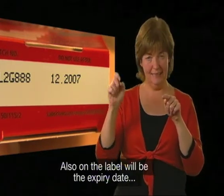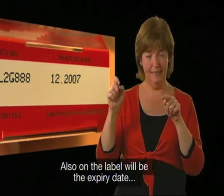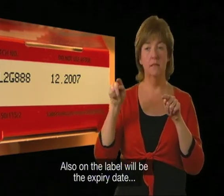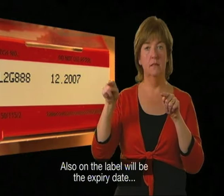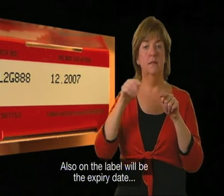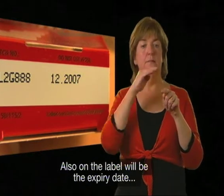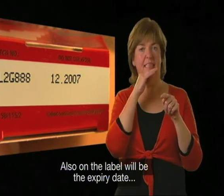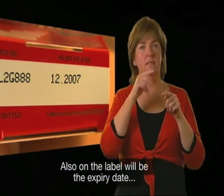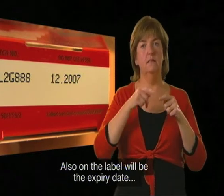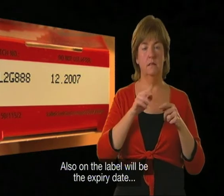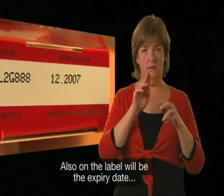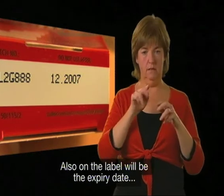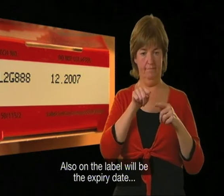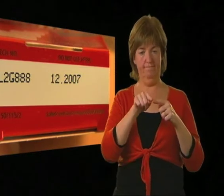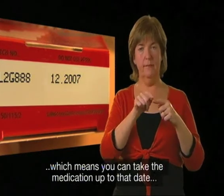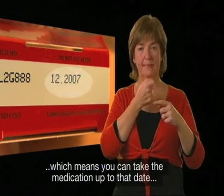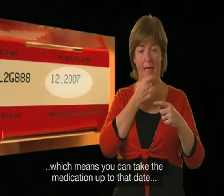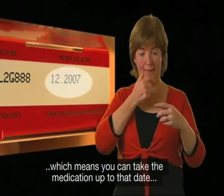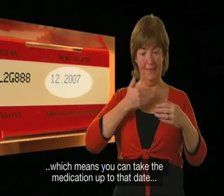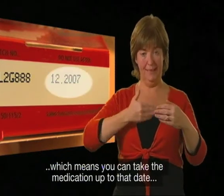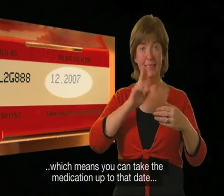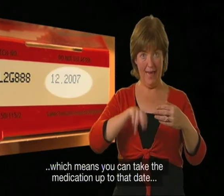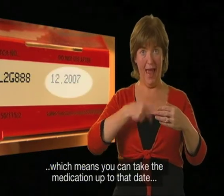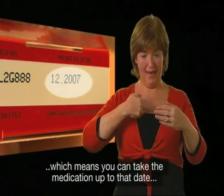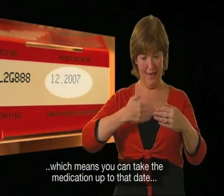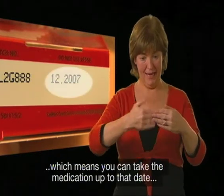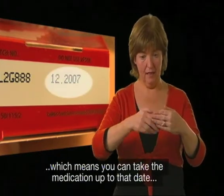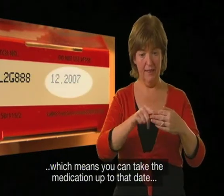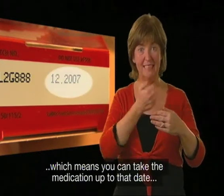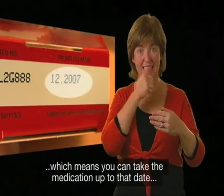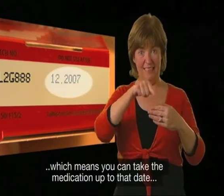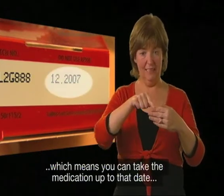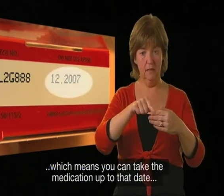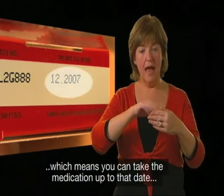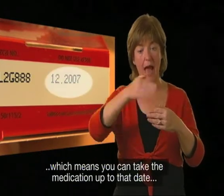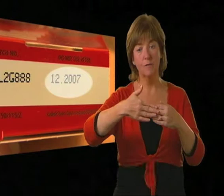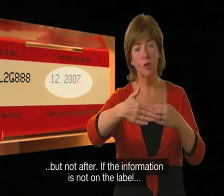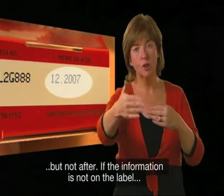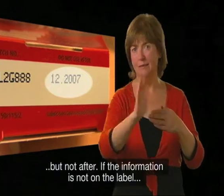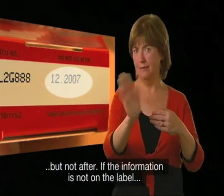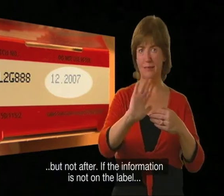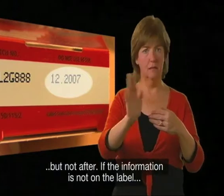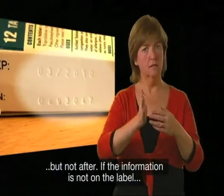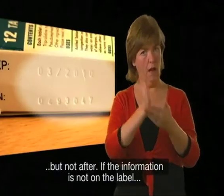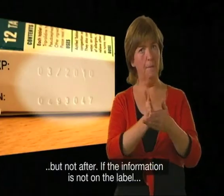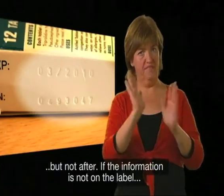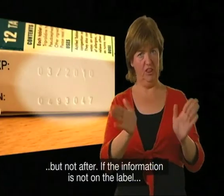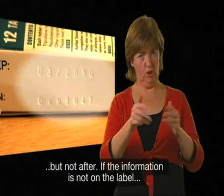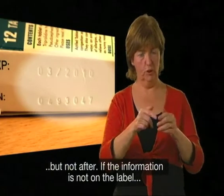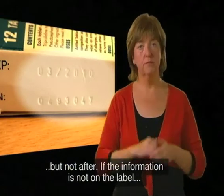Also on the label will be the expiry date, which means you can take the medication up to that date, but not after. If